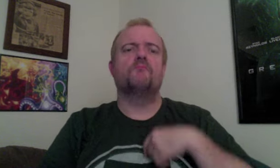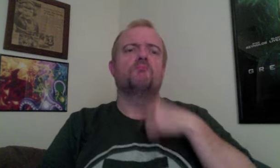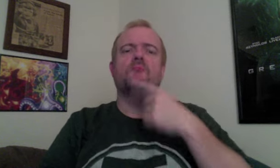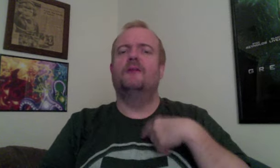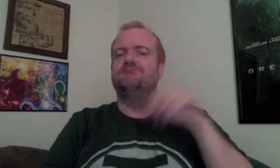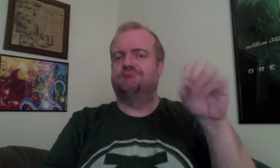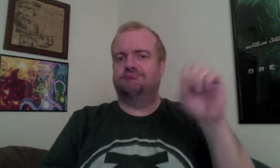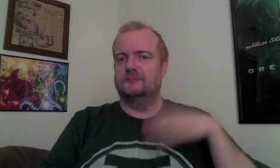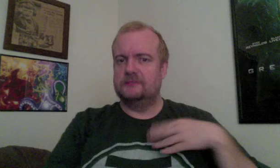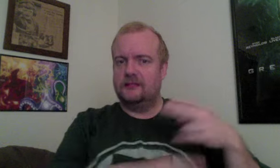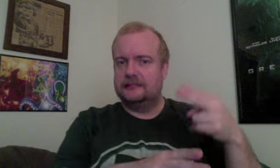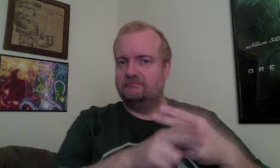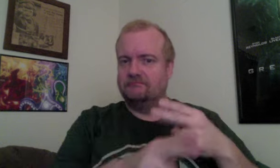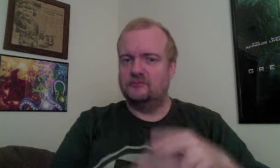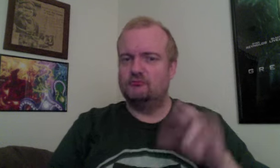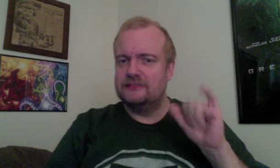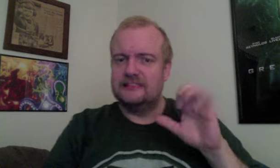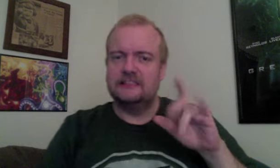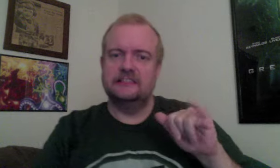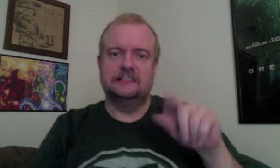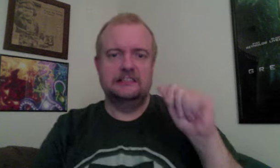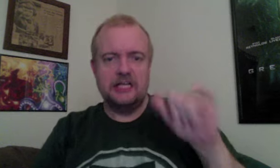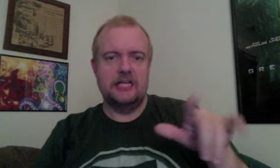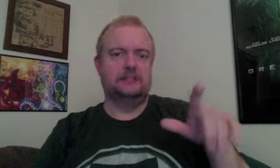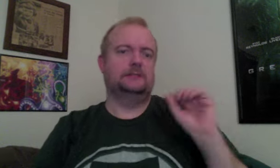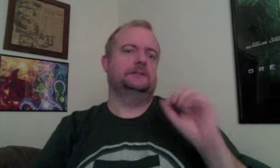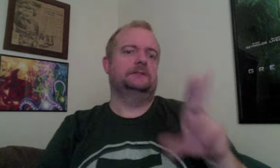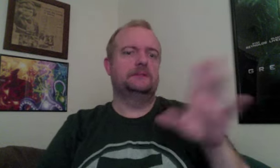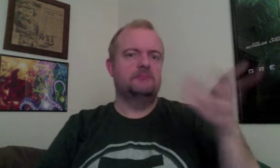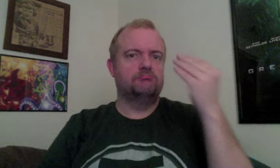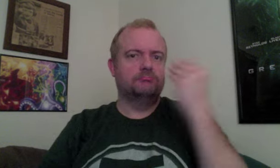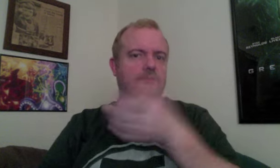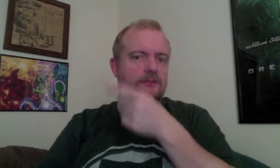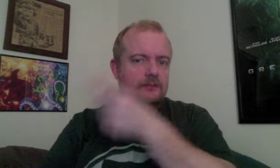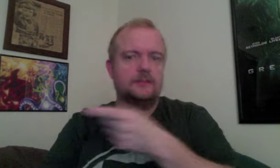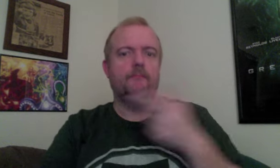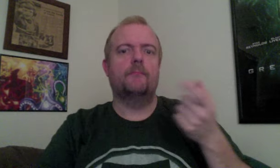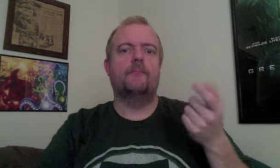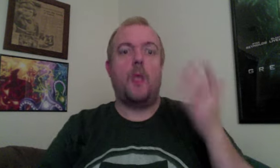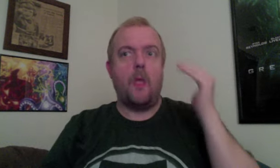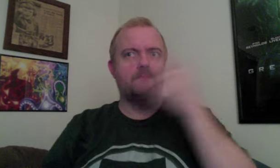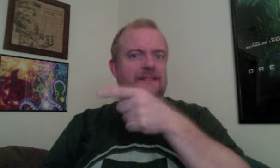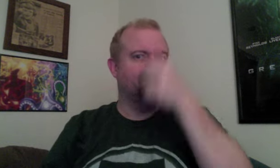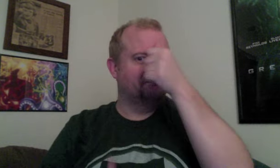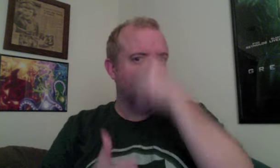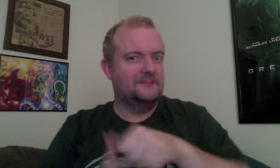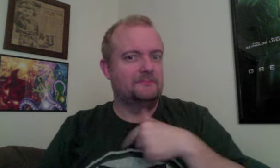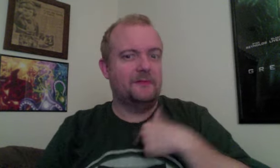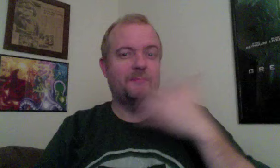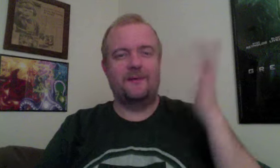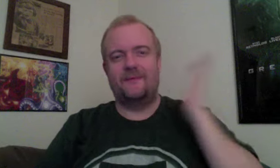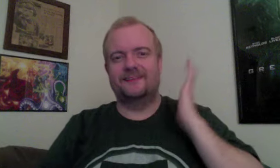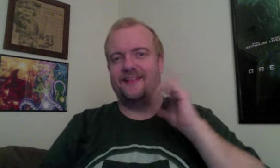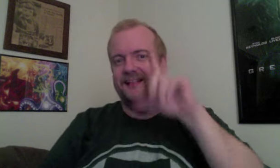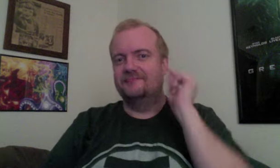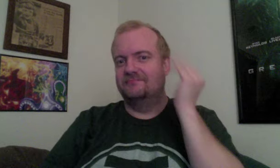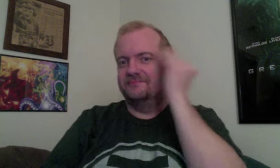Midian's exact location is never made clear. Traditionally, scholars have placed Midian somewhere in Egypt's Sinai Peninsula.